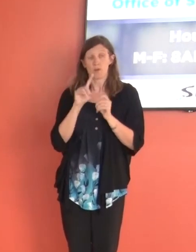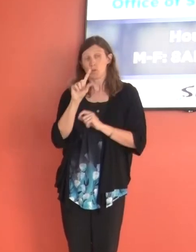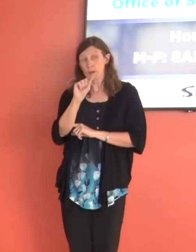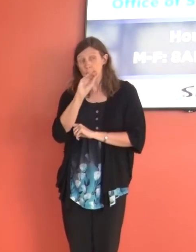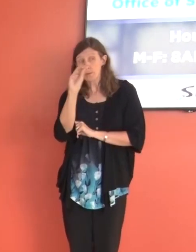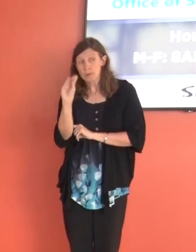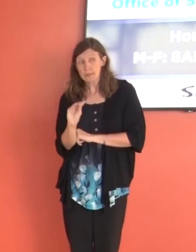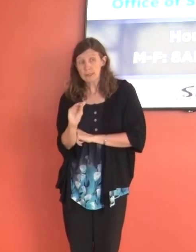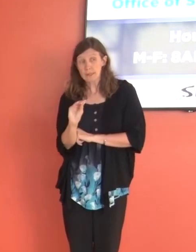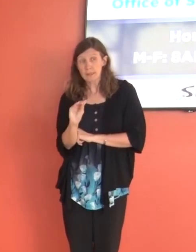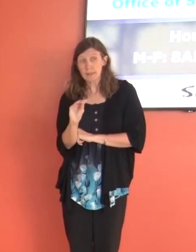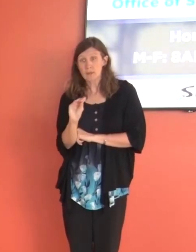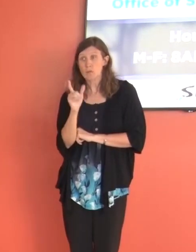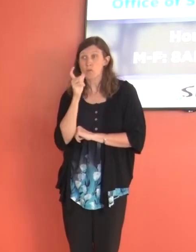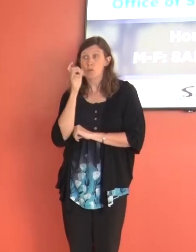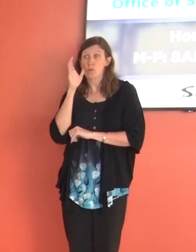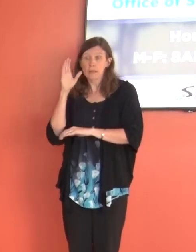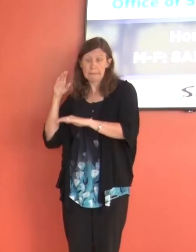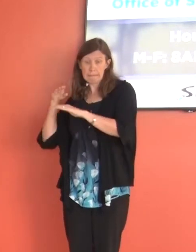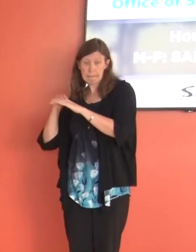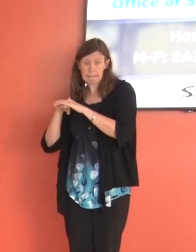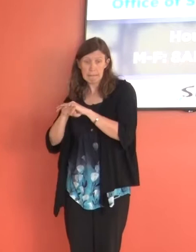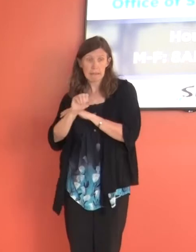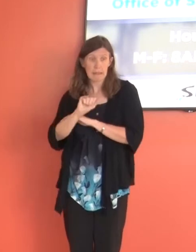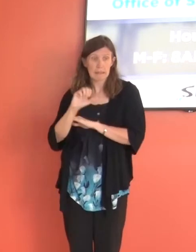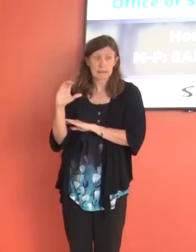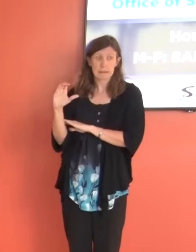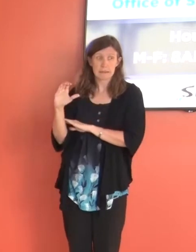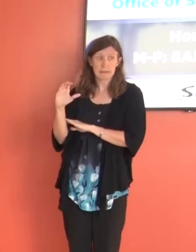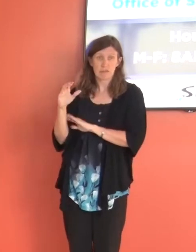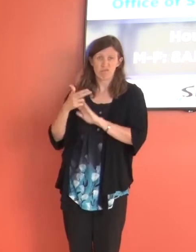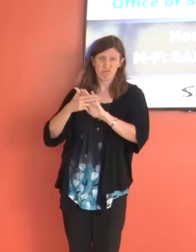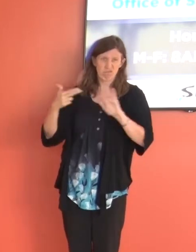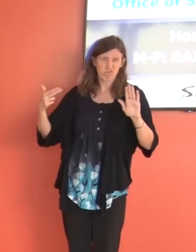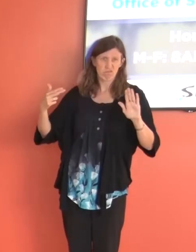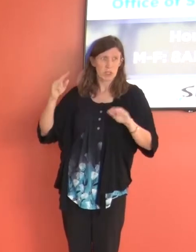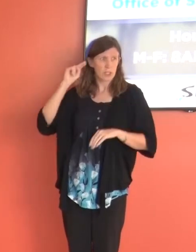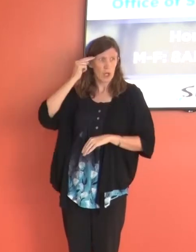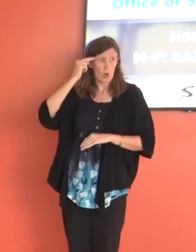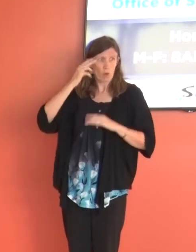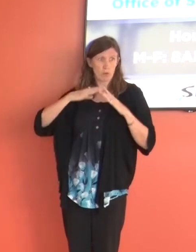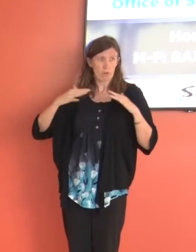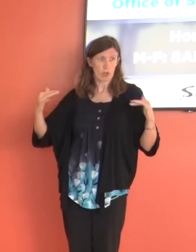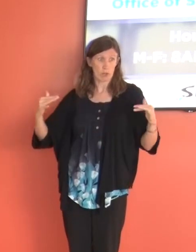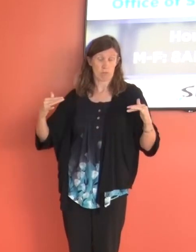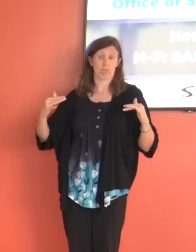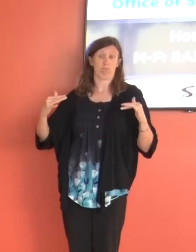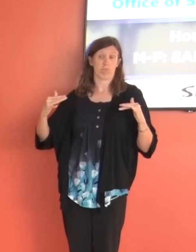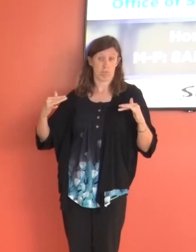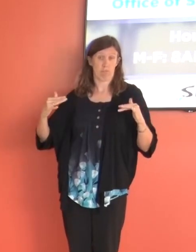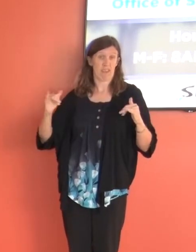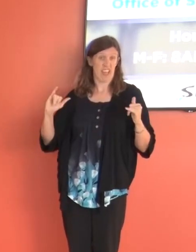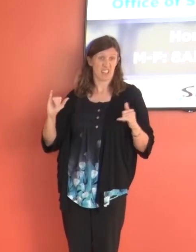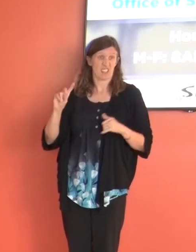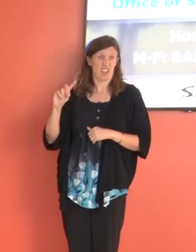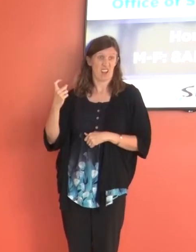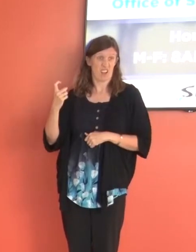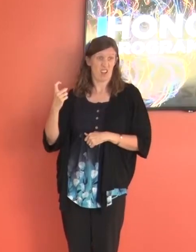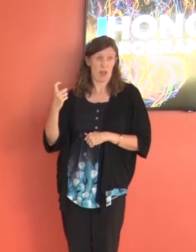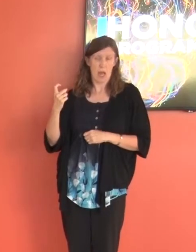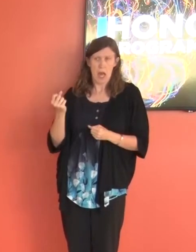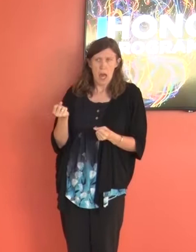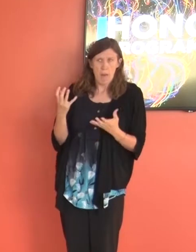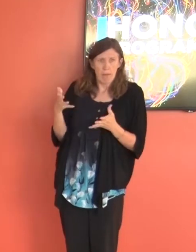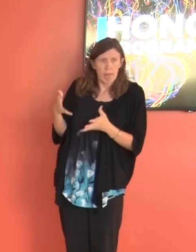20% of the incoming students are diagnosed as neurodivergent. Those are the ones that are diagnosed. How many have not been